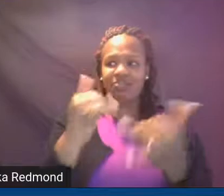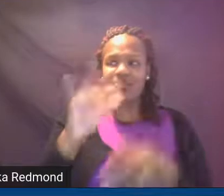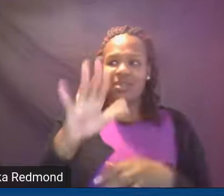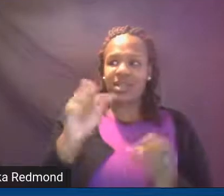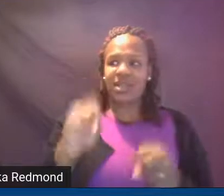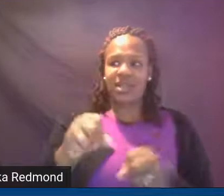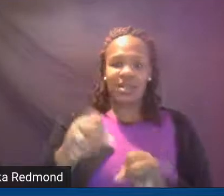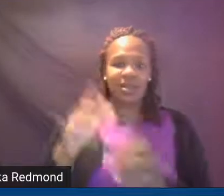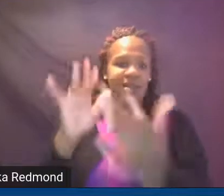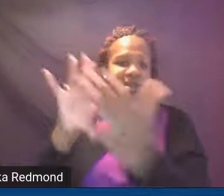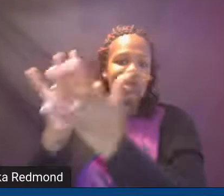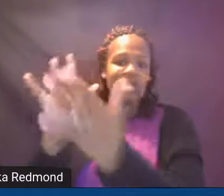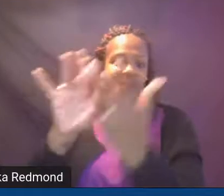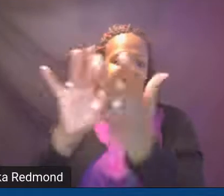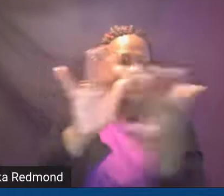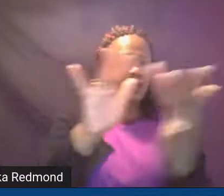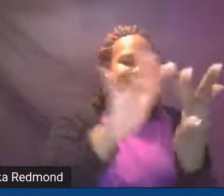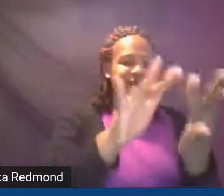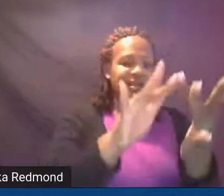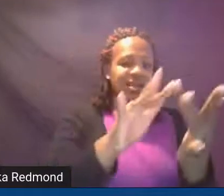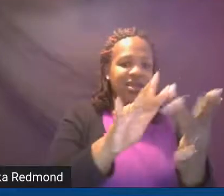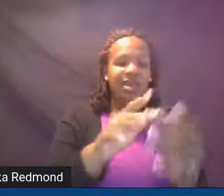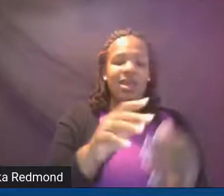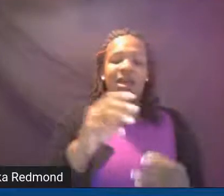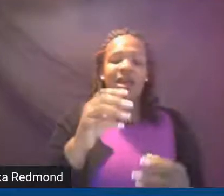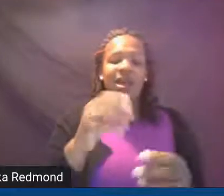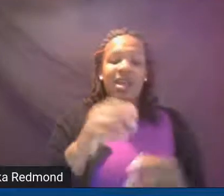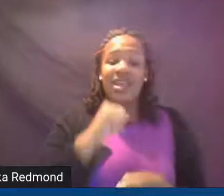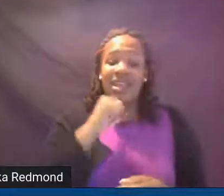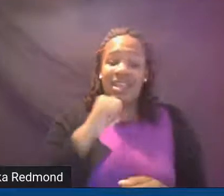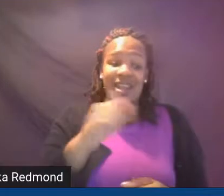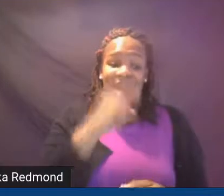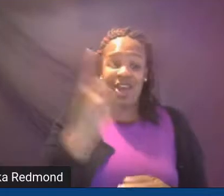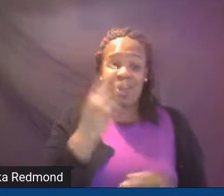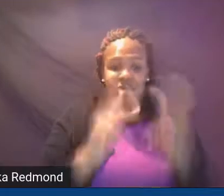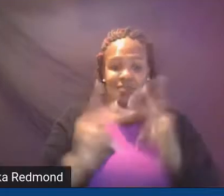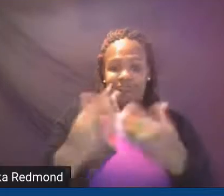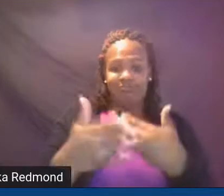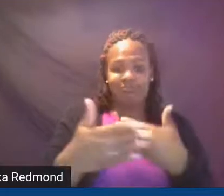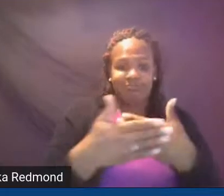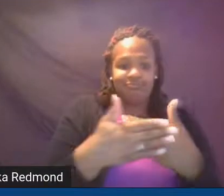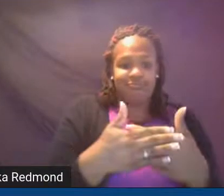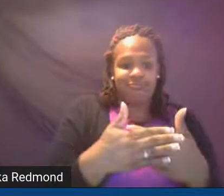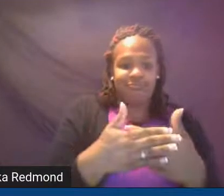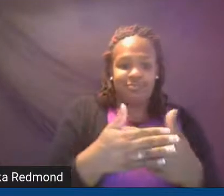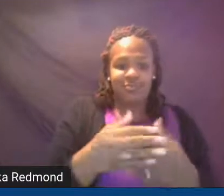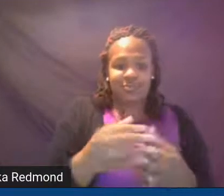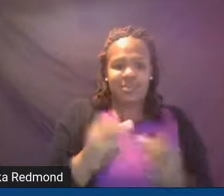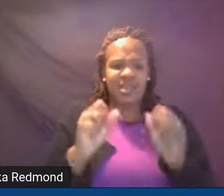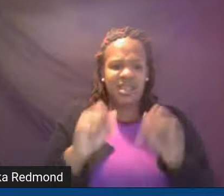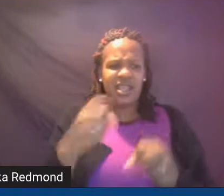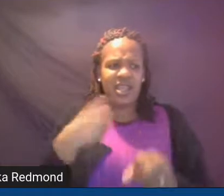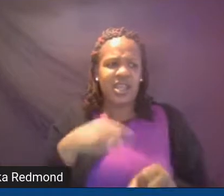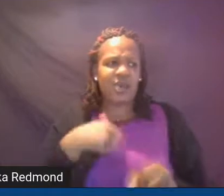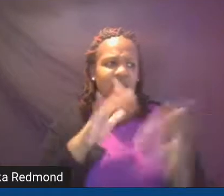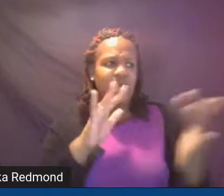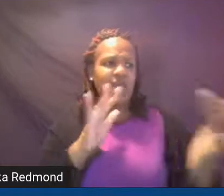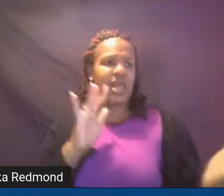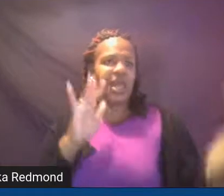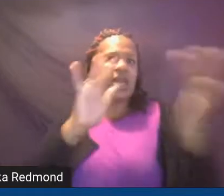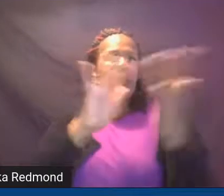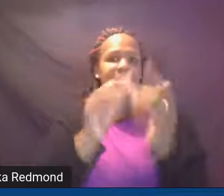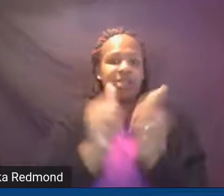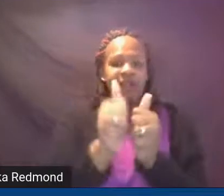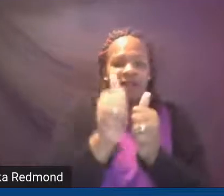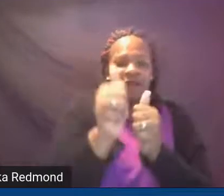addition to the traditional supply chain concerns. Are we casting our net as wide as we need to? Are we considering